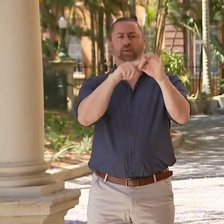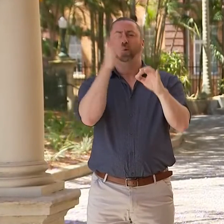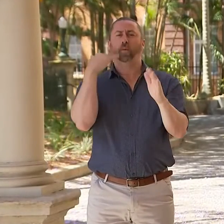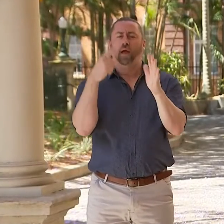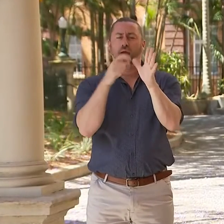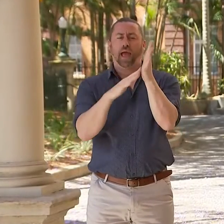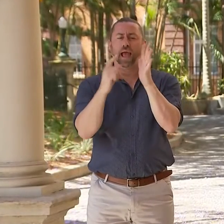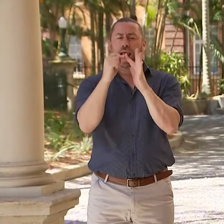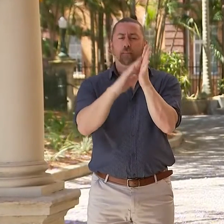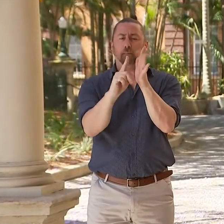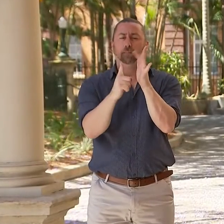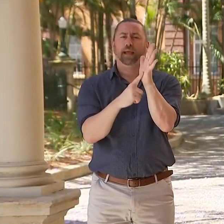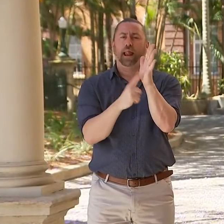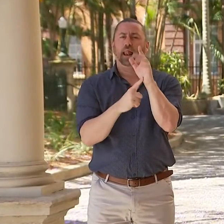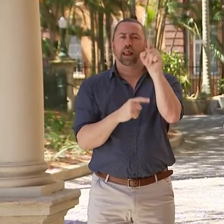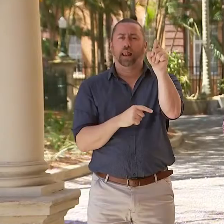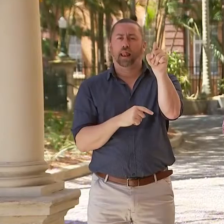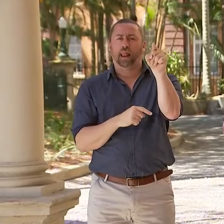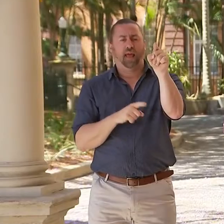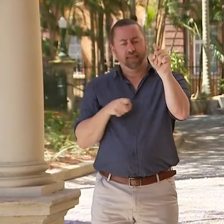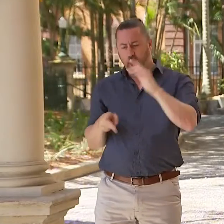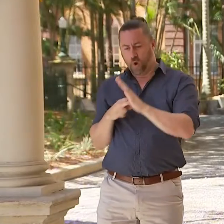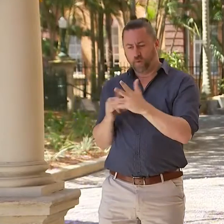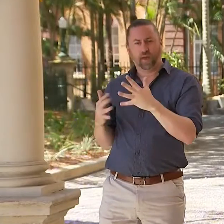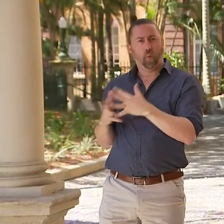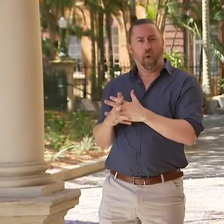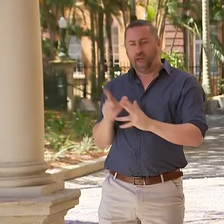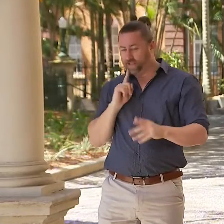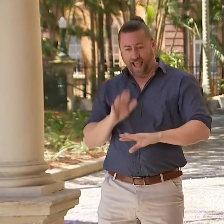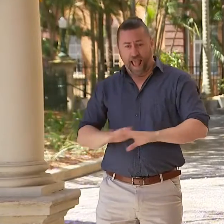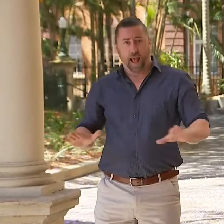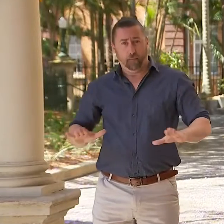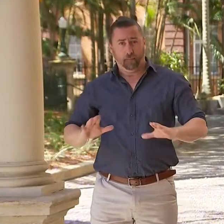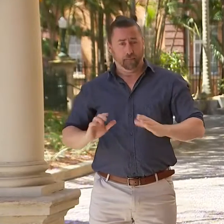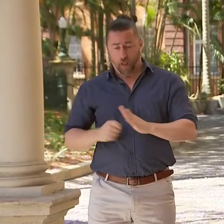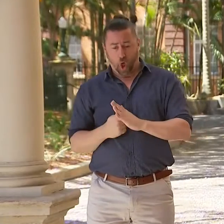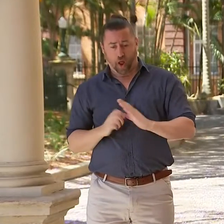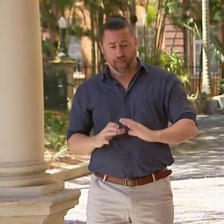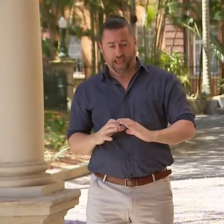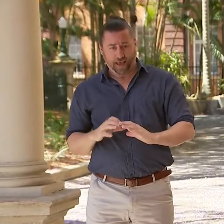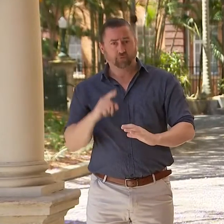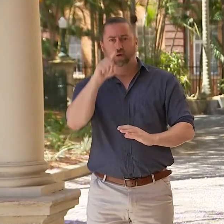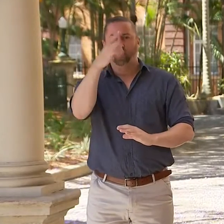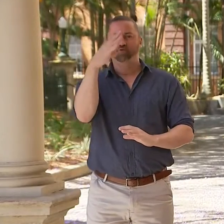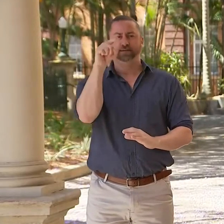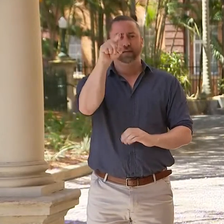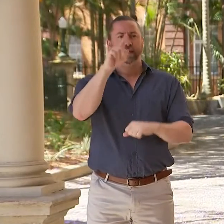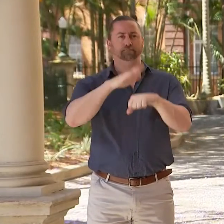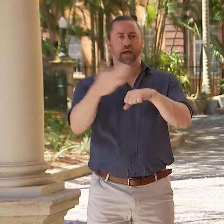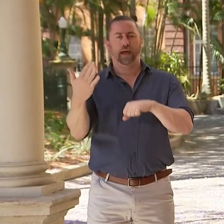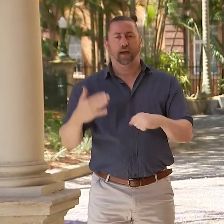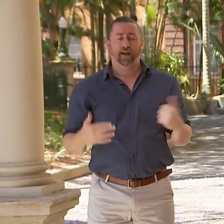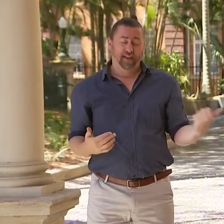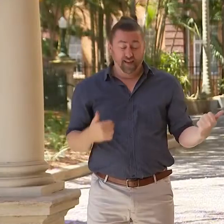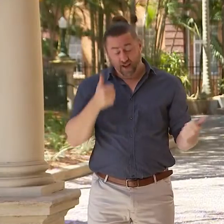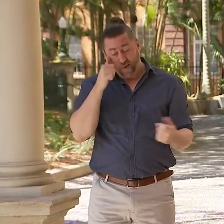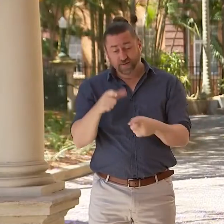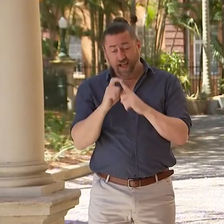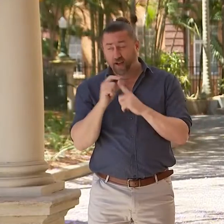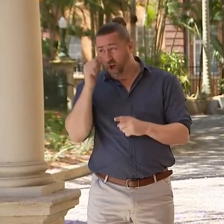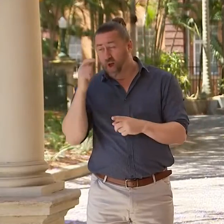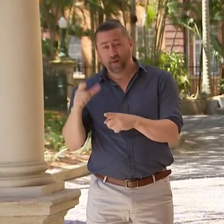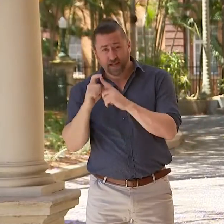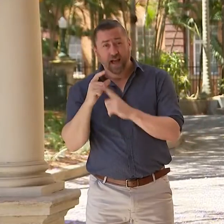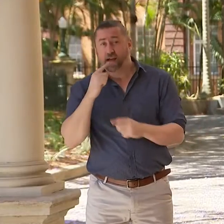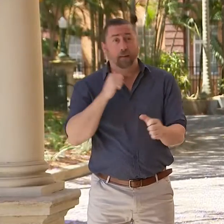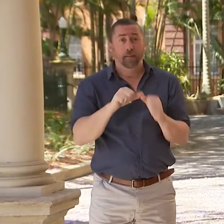days before New South Wales authorities even locked it down? It is difficult, so I really would like people to